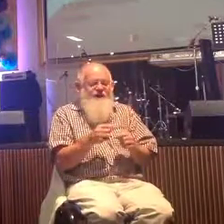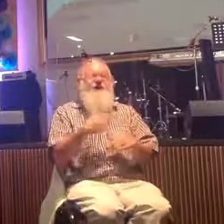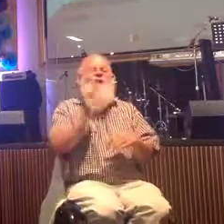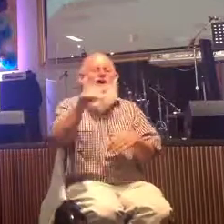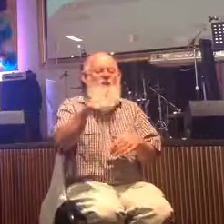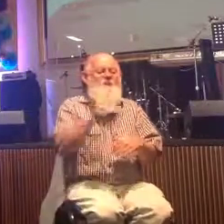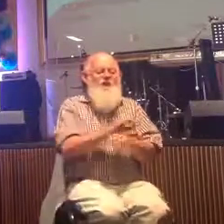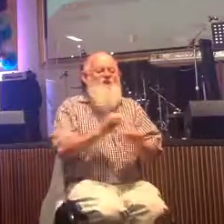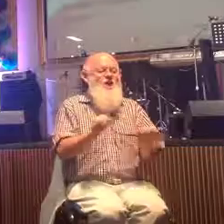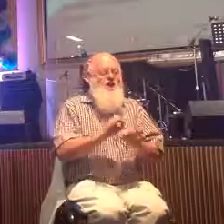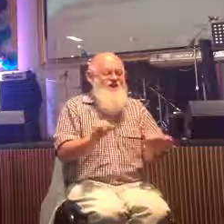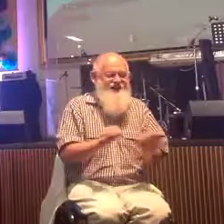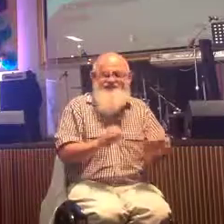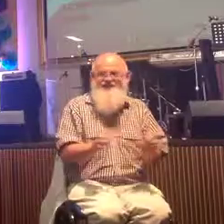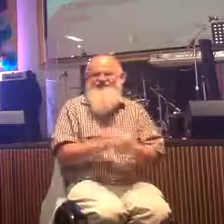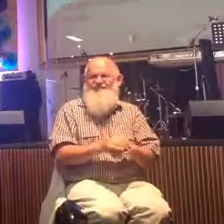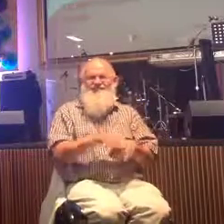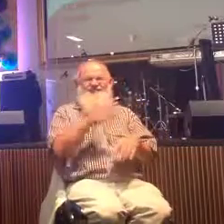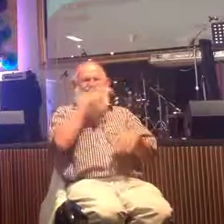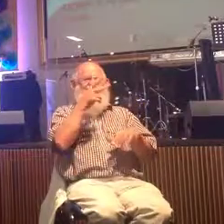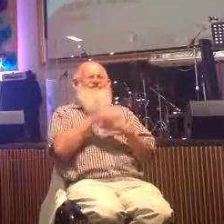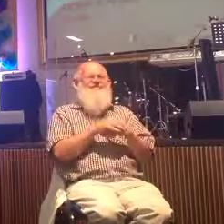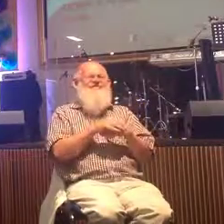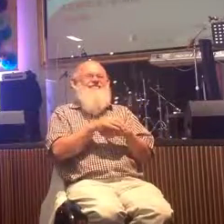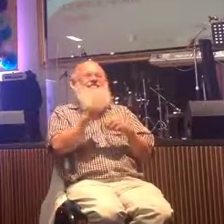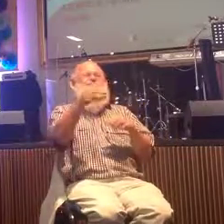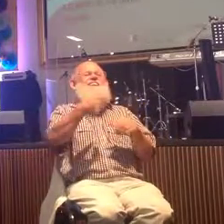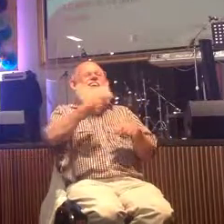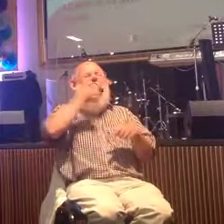So the ushers are going to start distributing the communion.